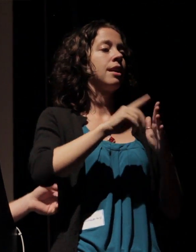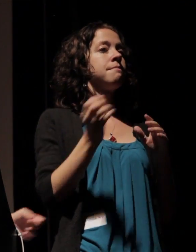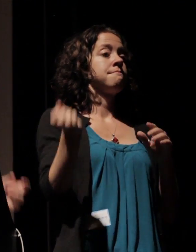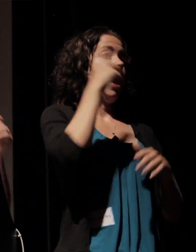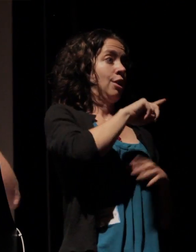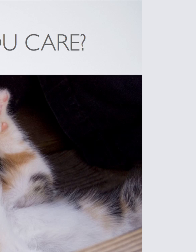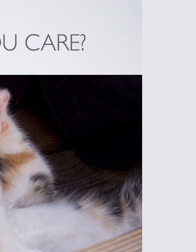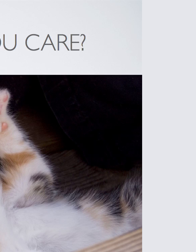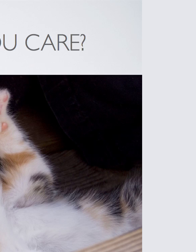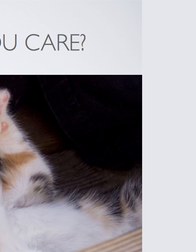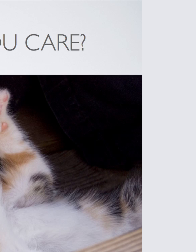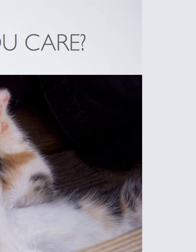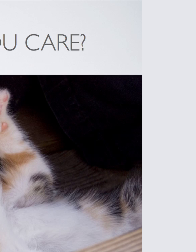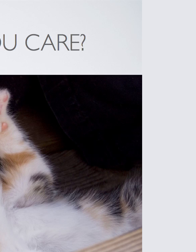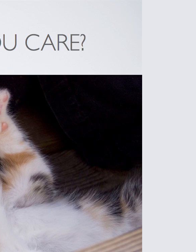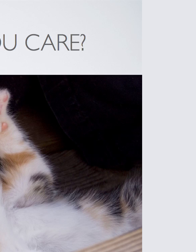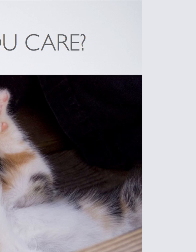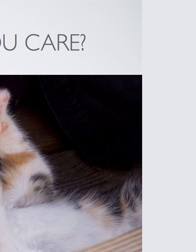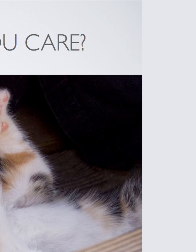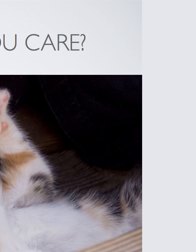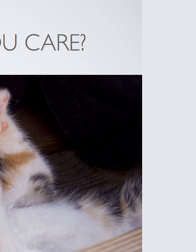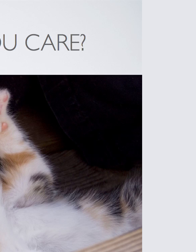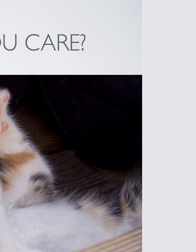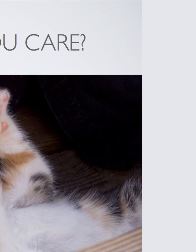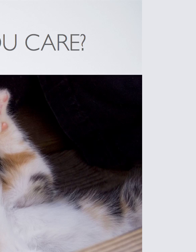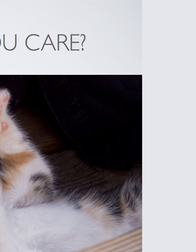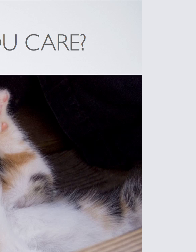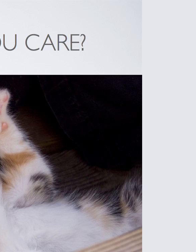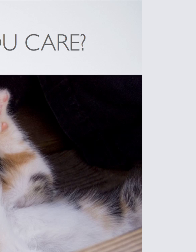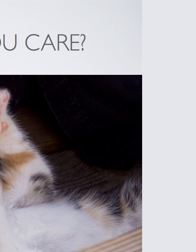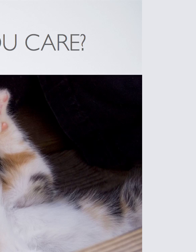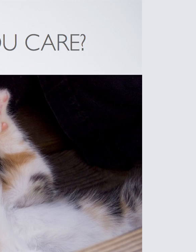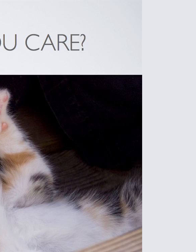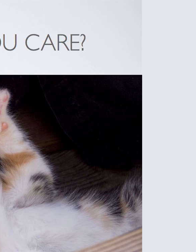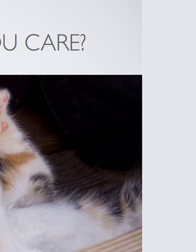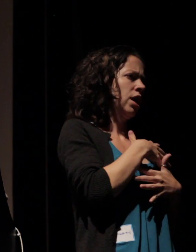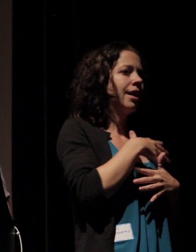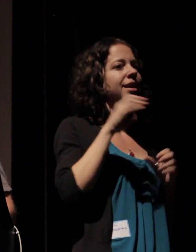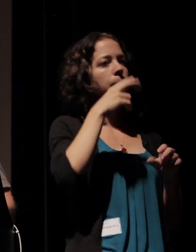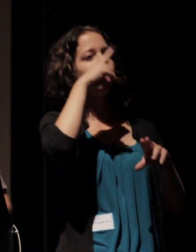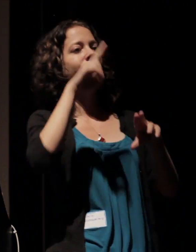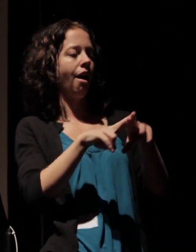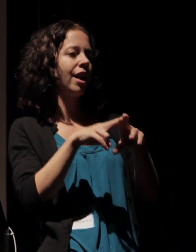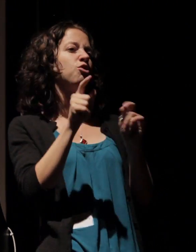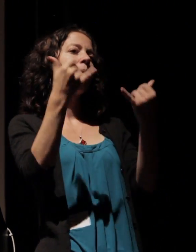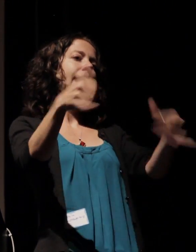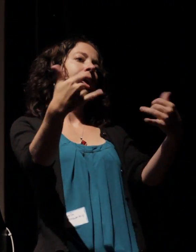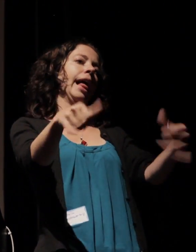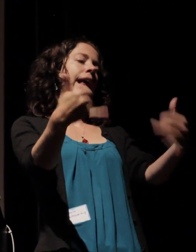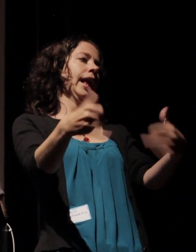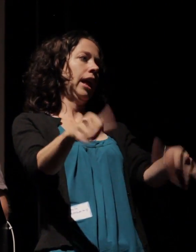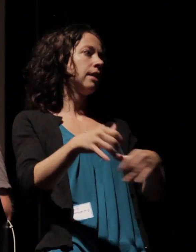Why do you care? Because now that you know just a little bit about DNS, instead of being something that's scary, it can be something that's fun that you can play